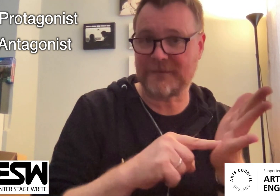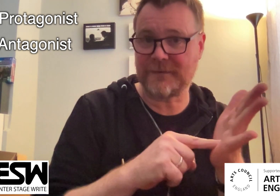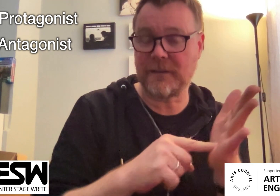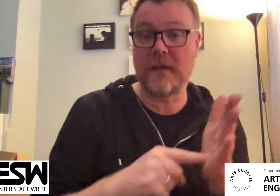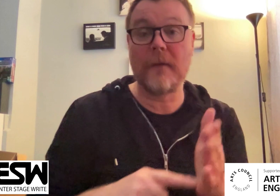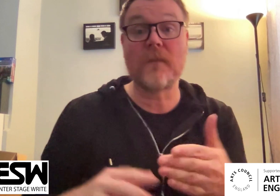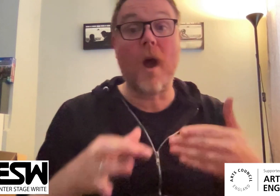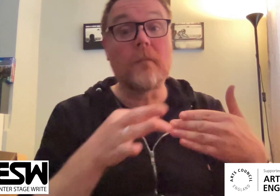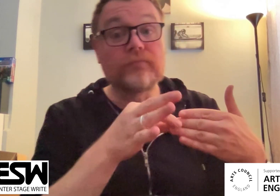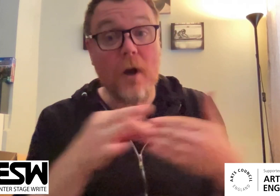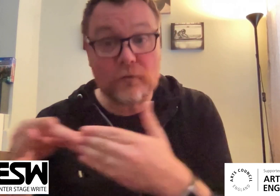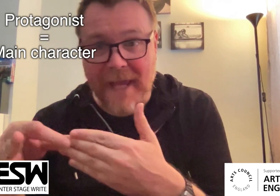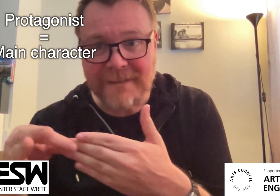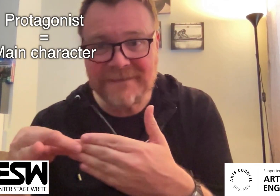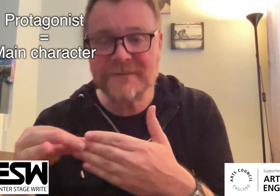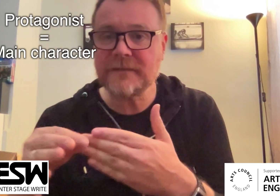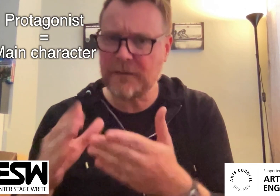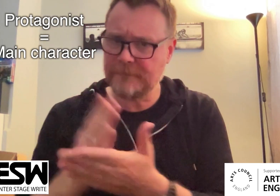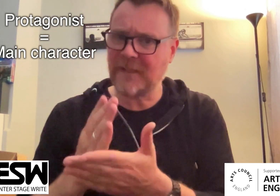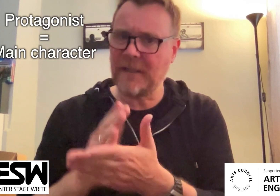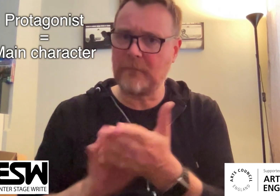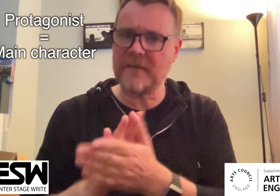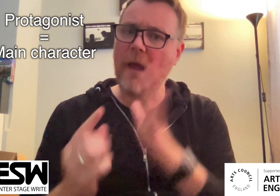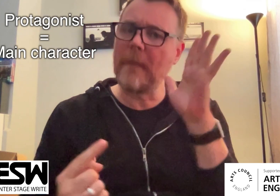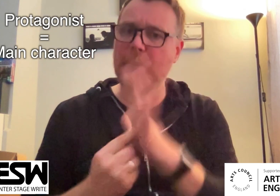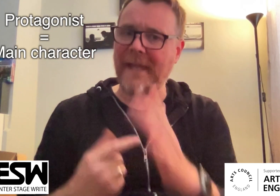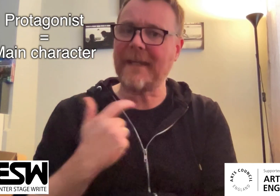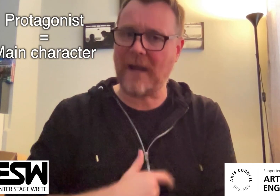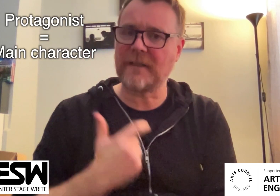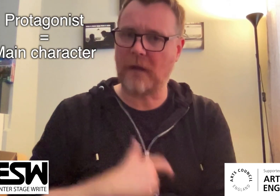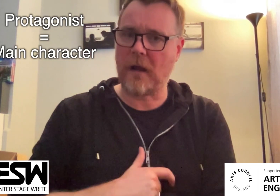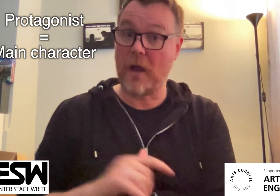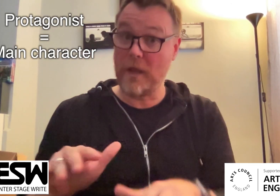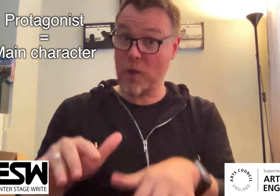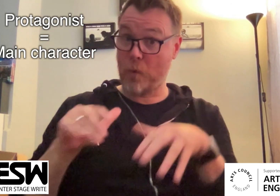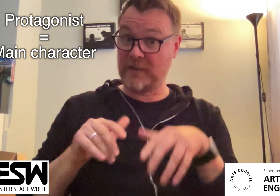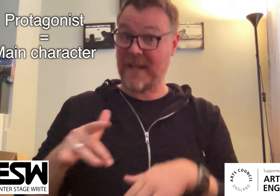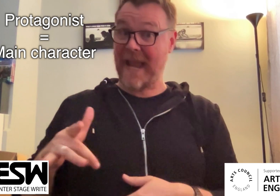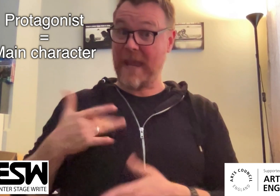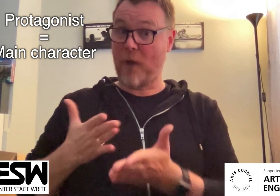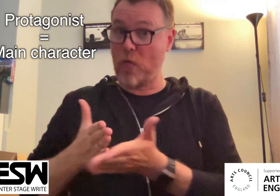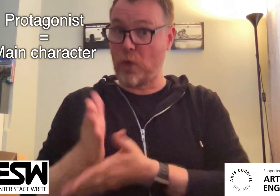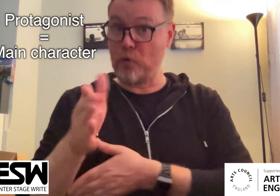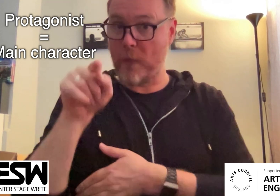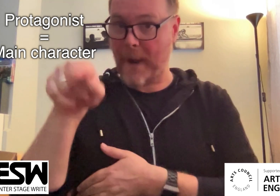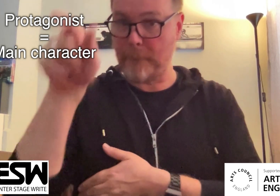The protagonist is the main character of your story. He's or she's the character that your audience